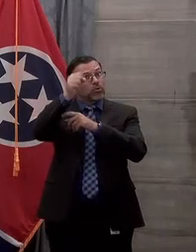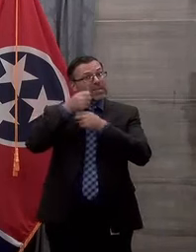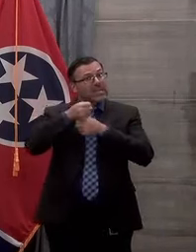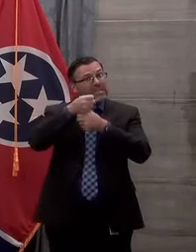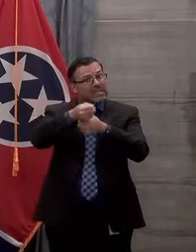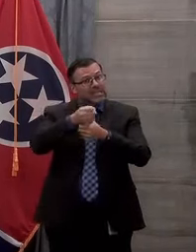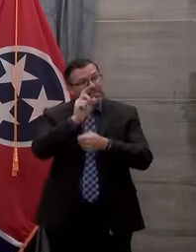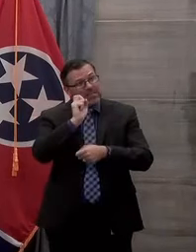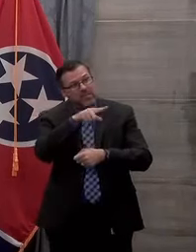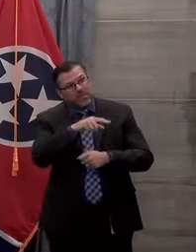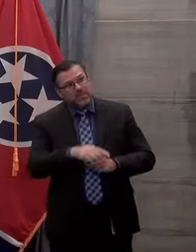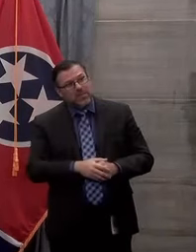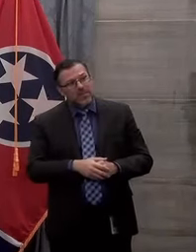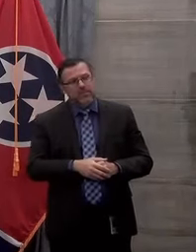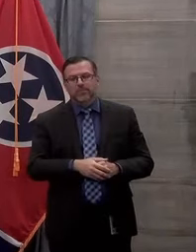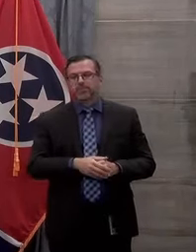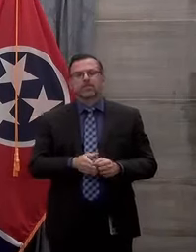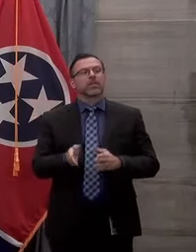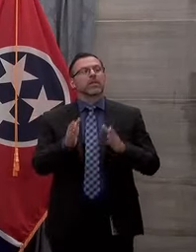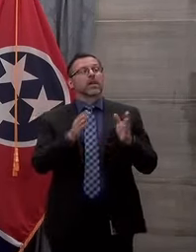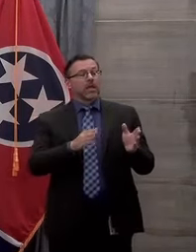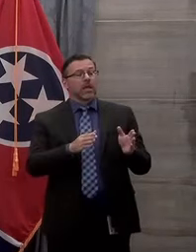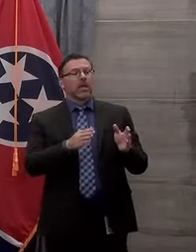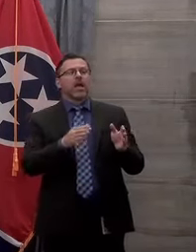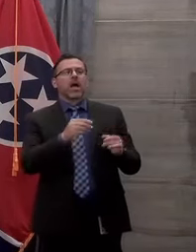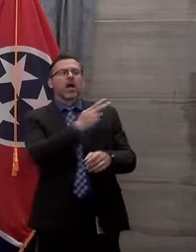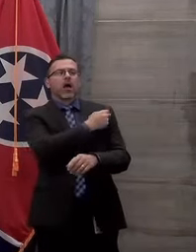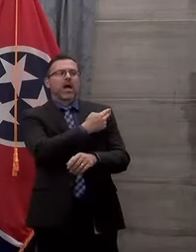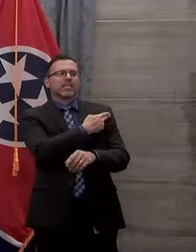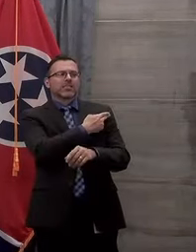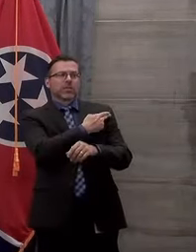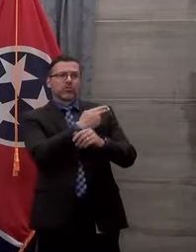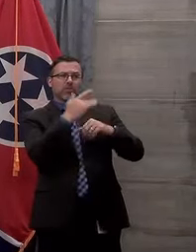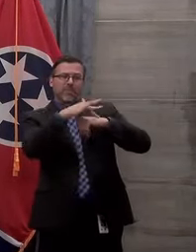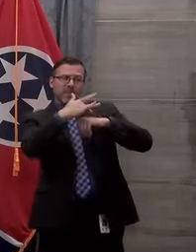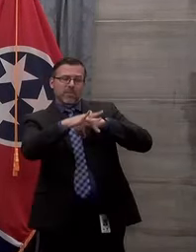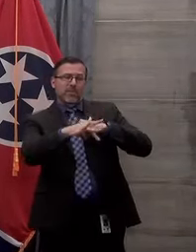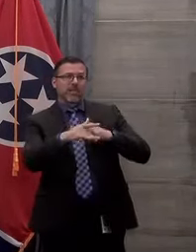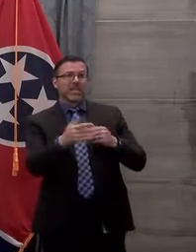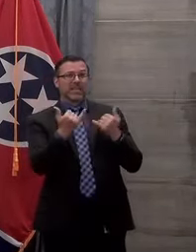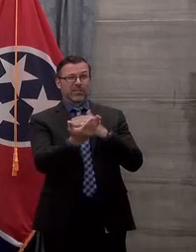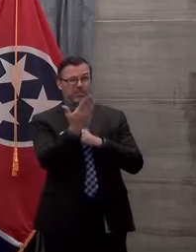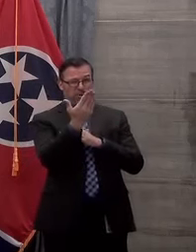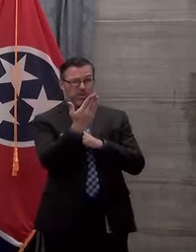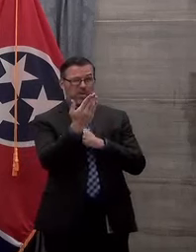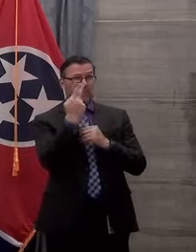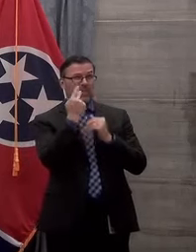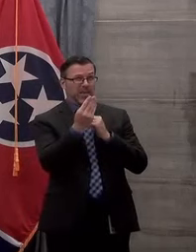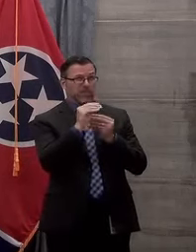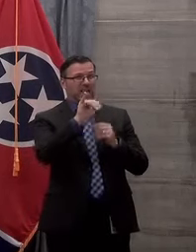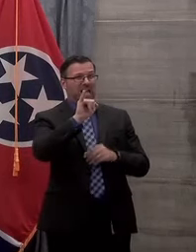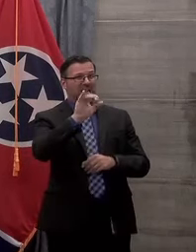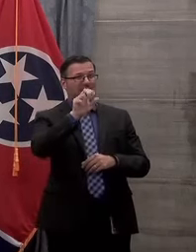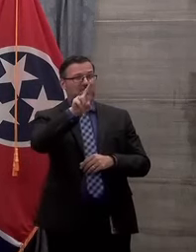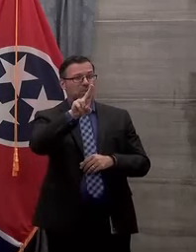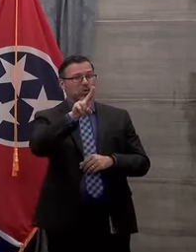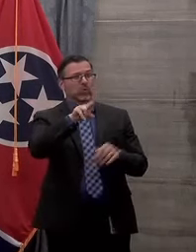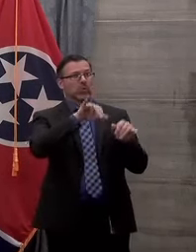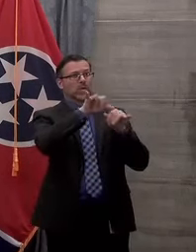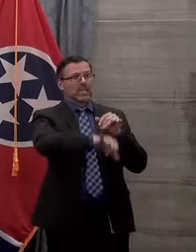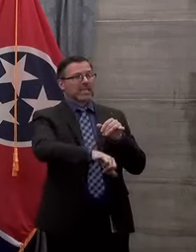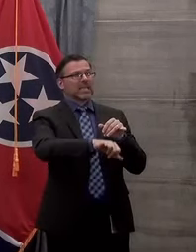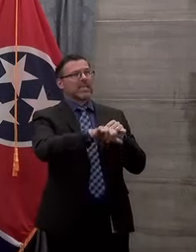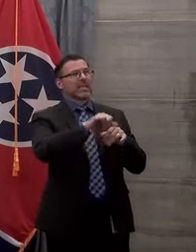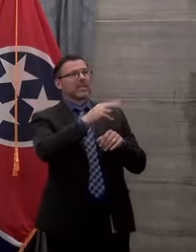So to answer your question about hospital capacity, this morning inpatient and ICU availability was both at